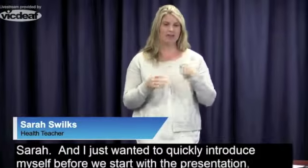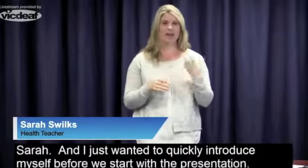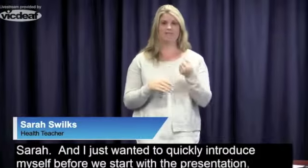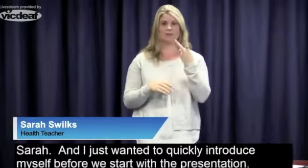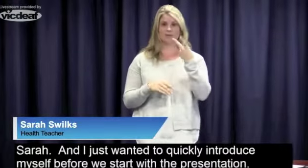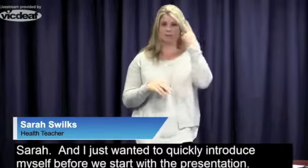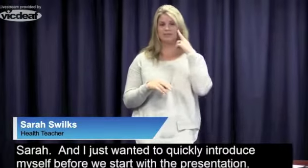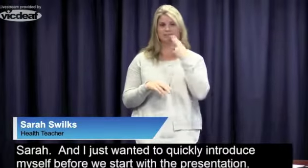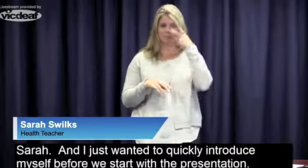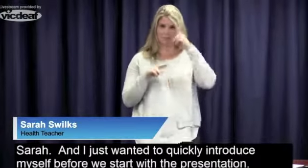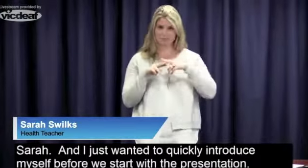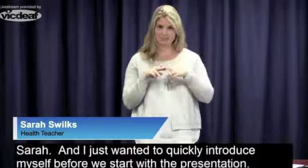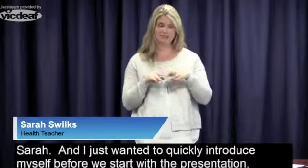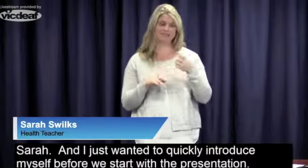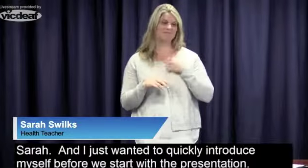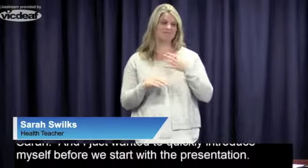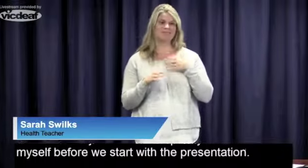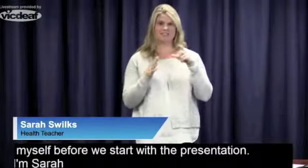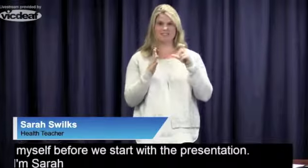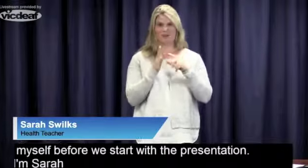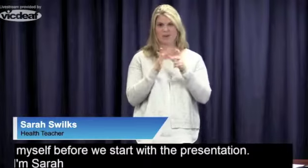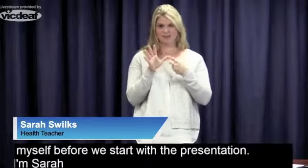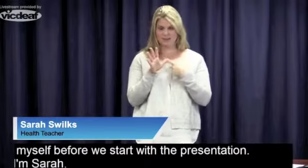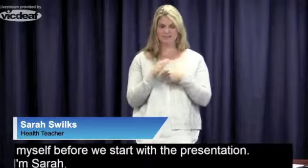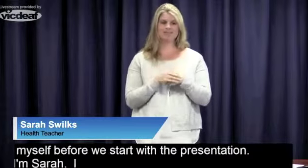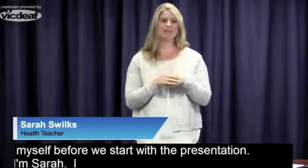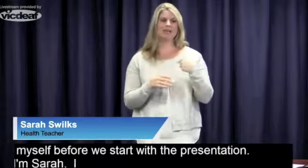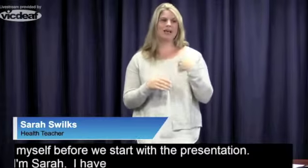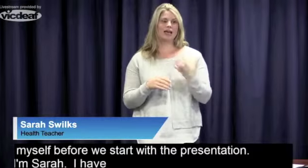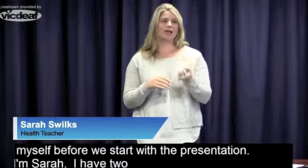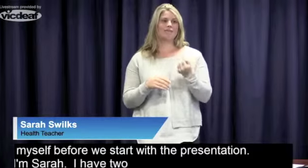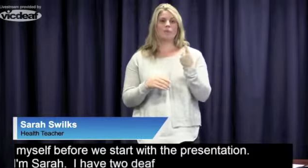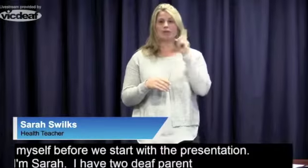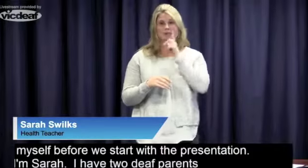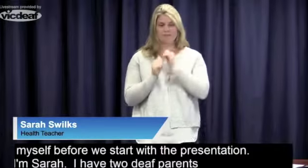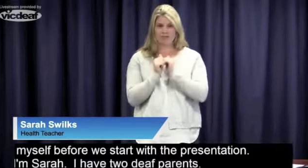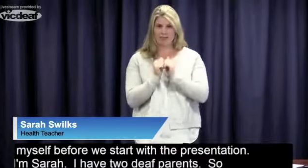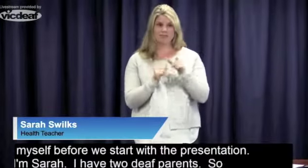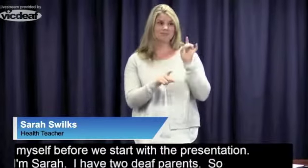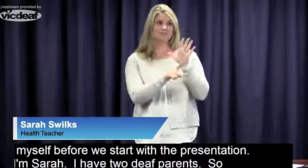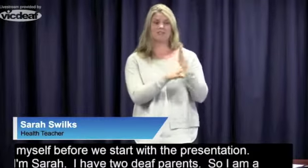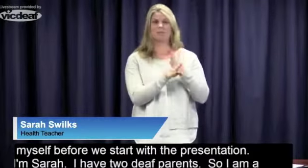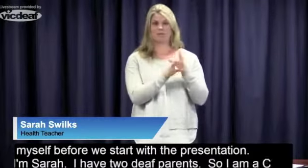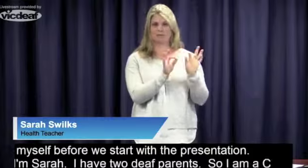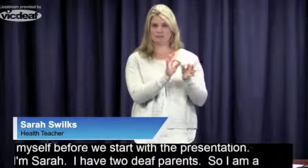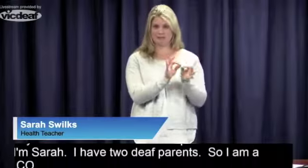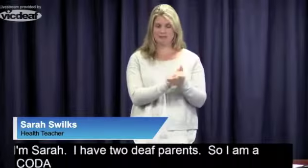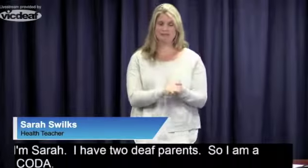So I'm Sarah. I have 2 deaf parents, so I am a coder. I have a hearing brother who is